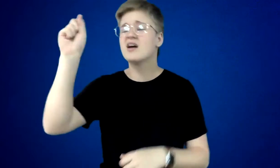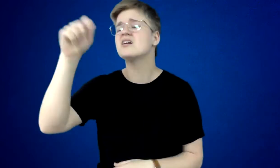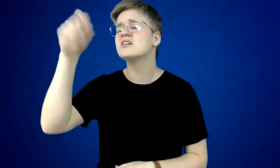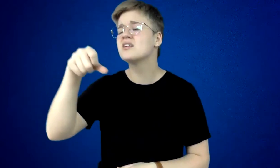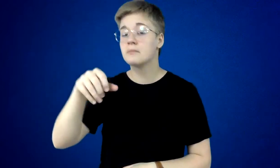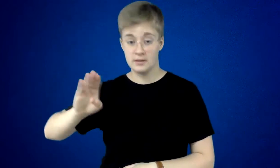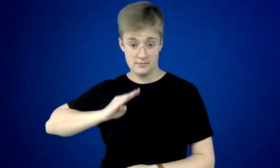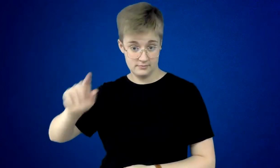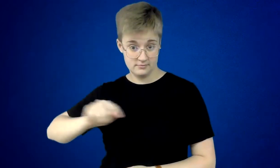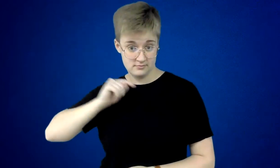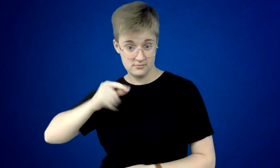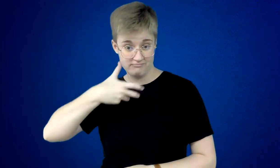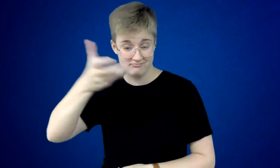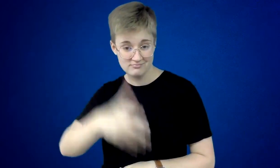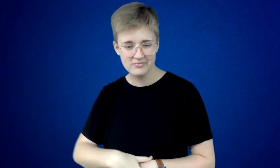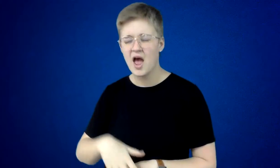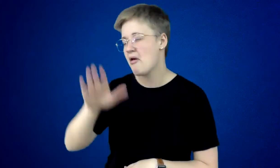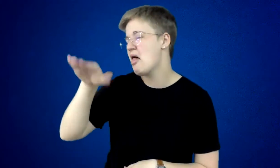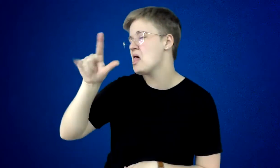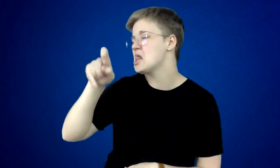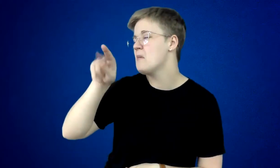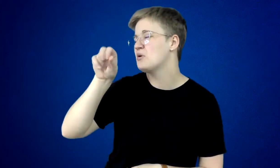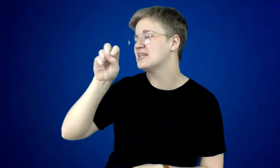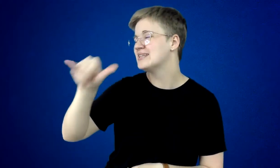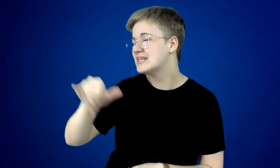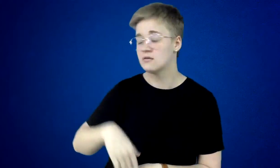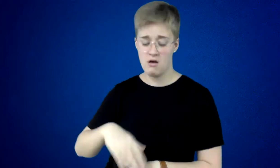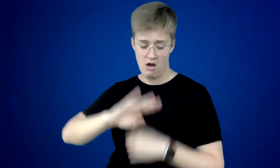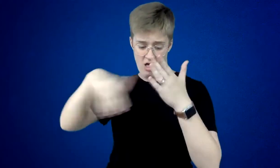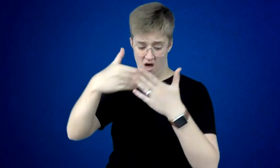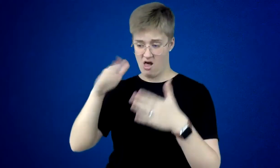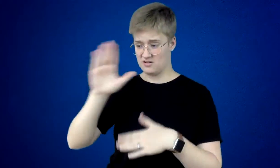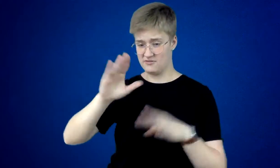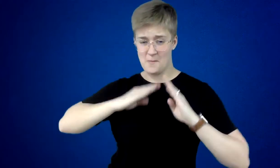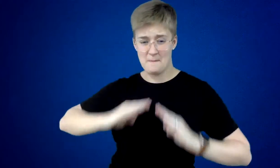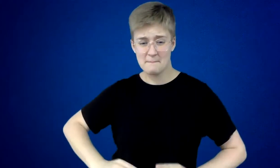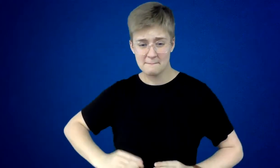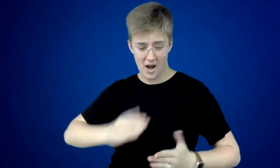"Yeah," Billy shouted. "Leprosy. All of your body parts are gonna fall